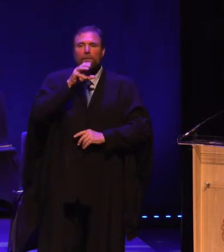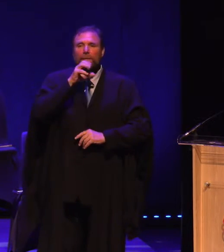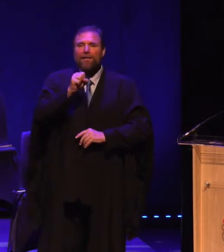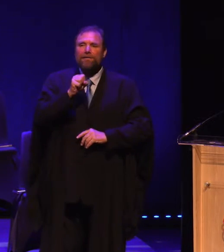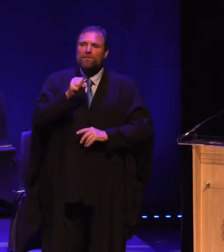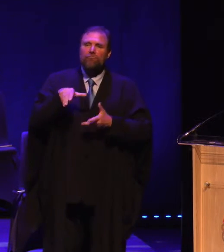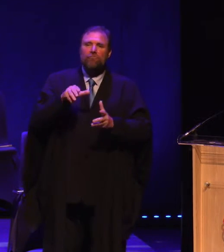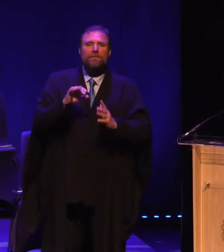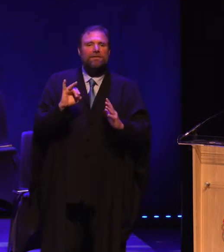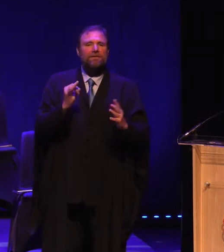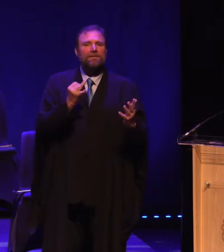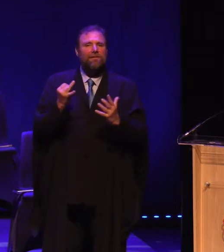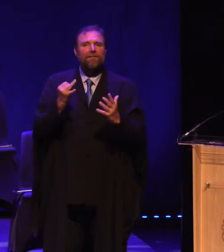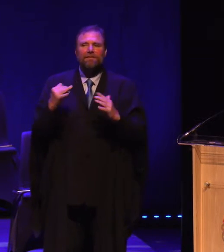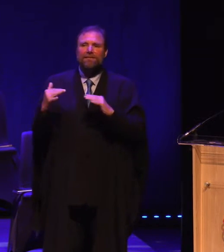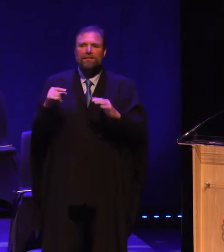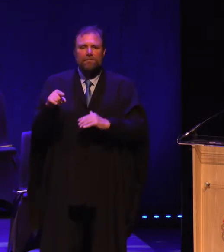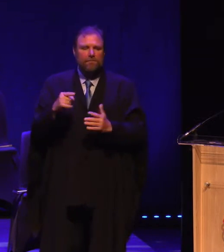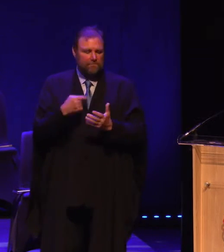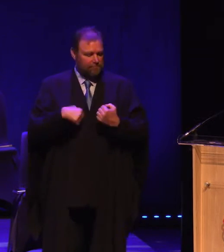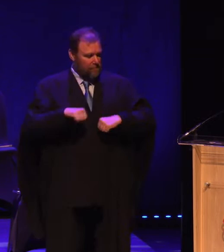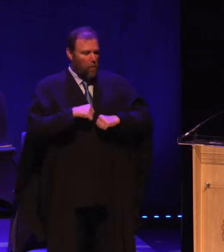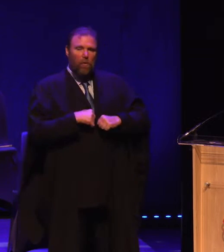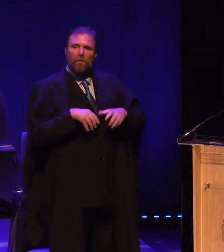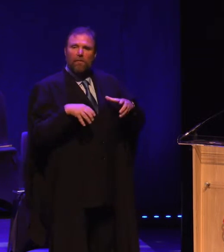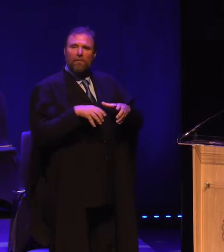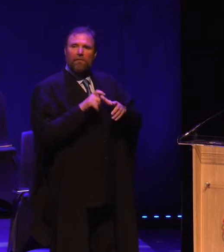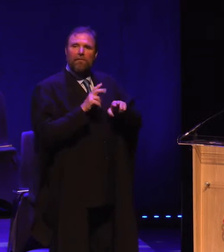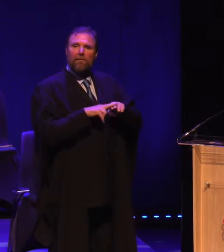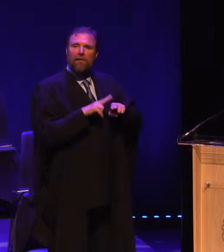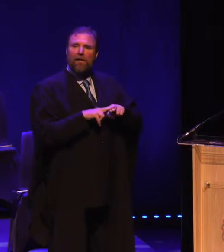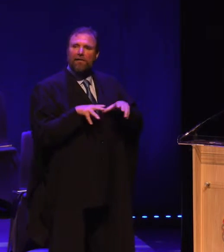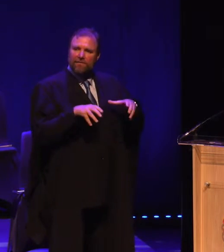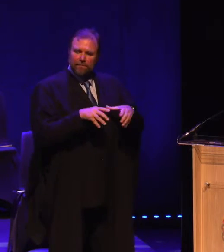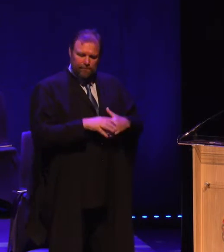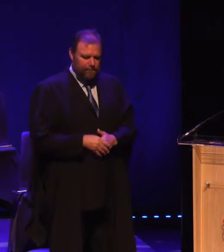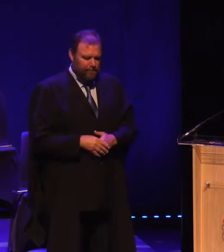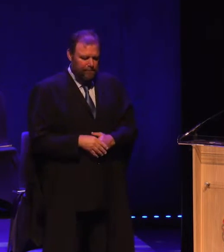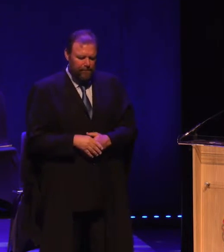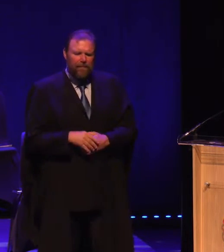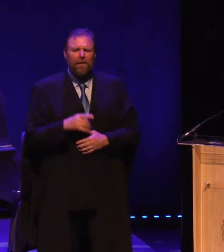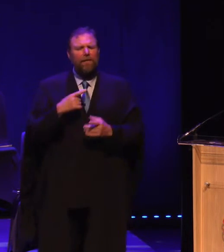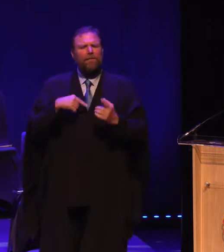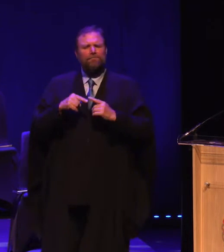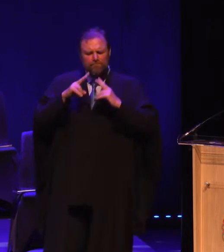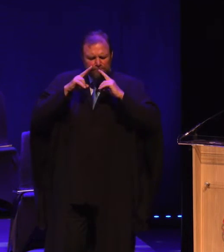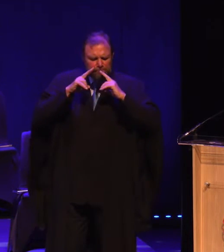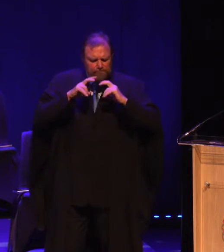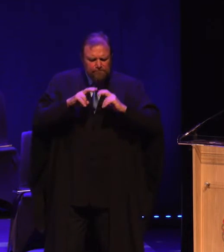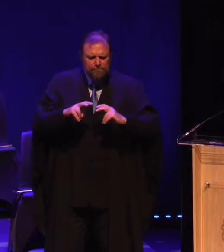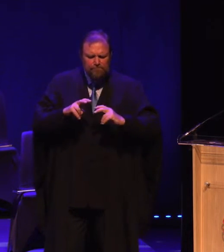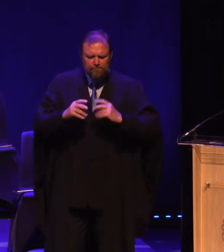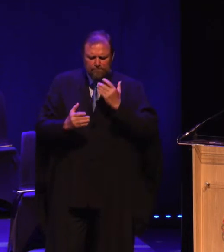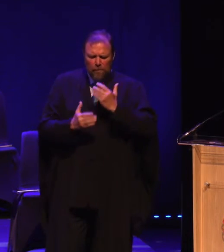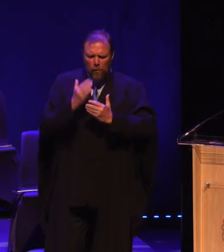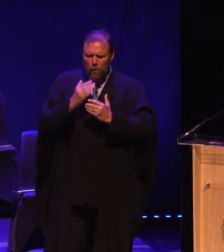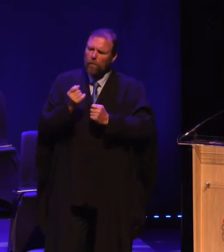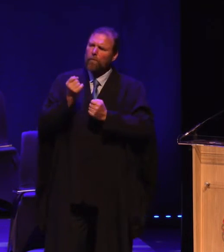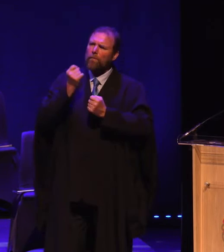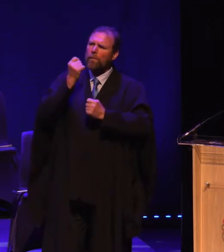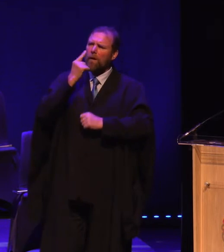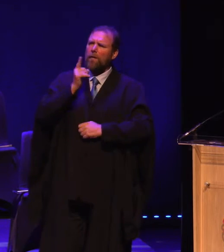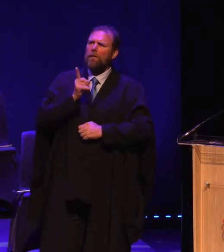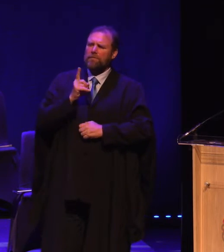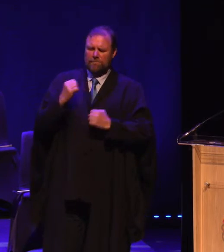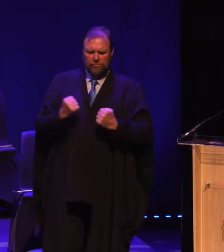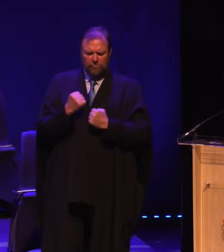team and our own Cardiff Met Bucks men's side. The research provided new insights into strength training exercises